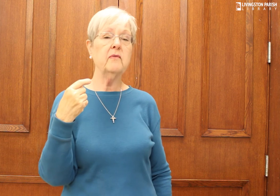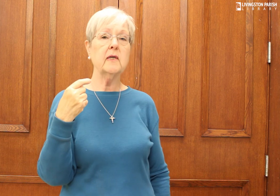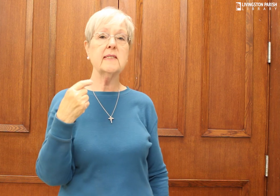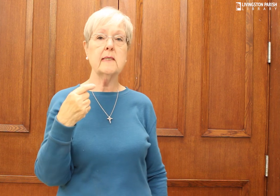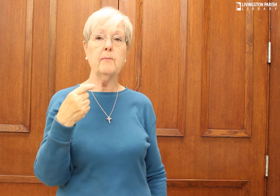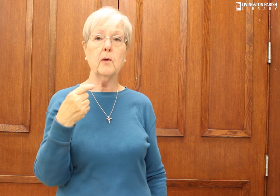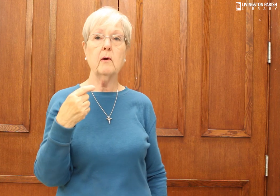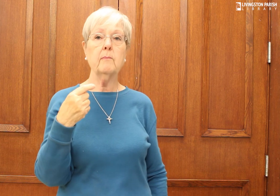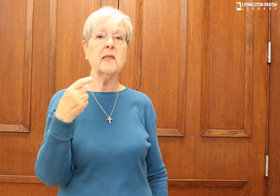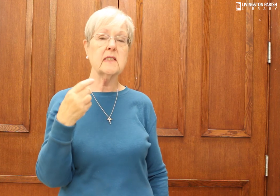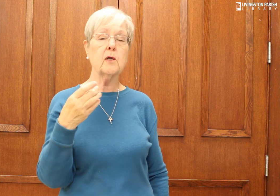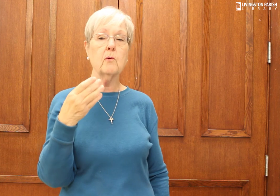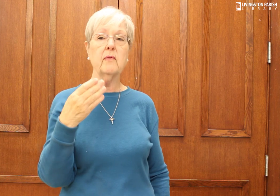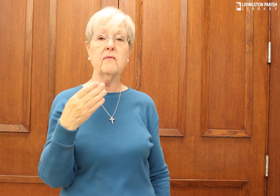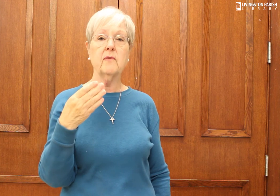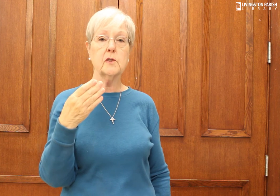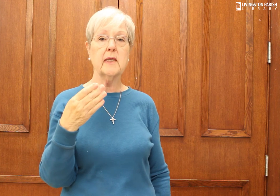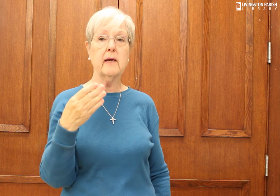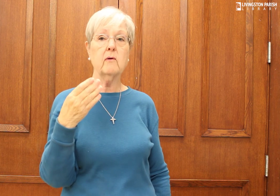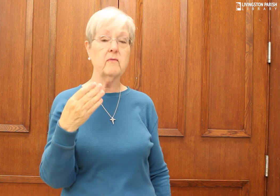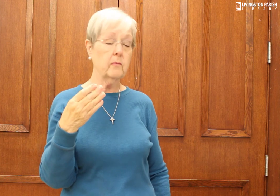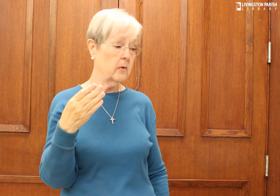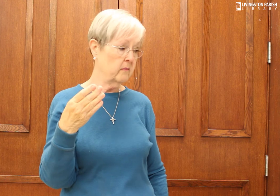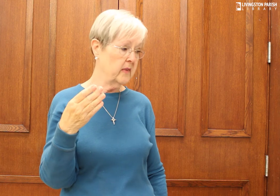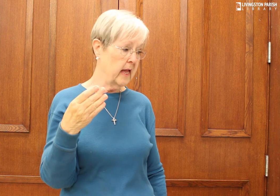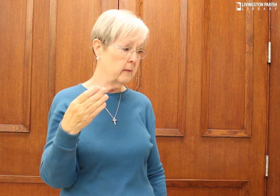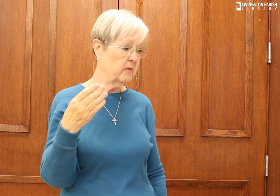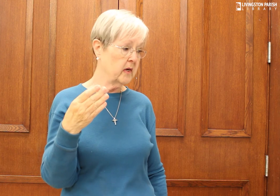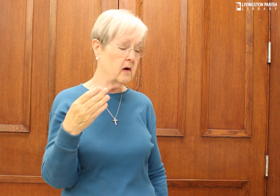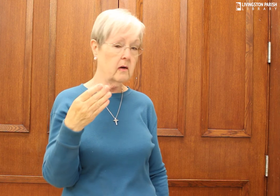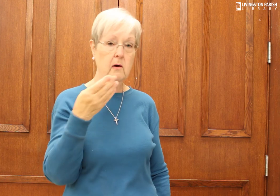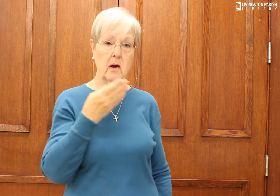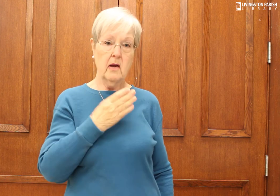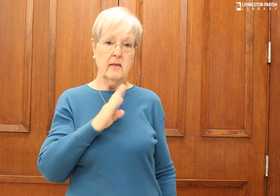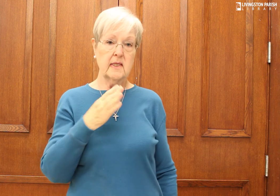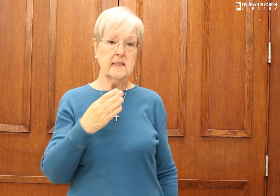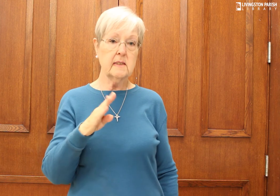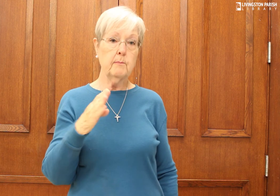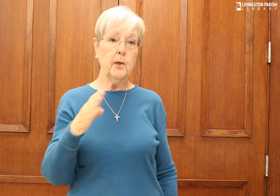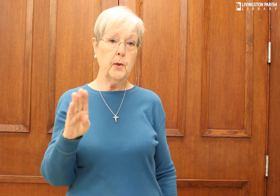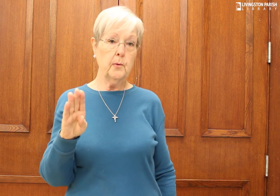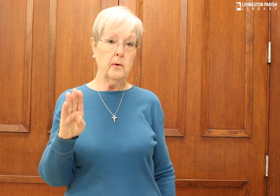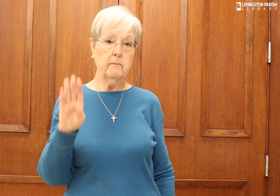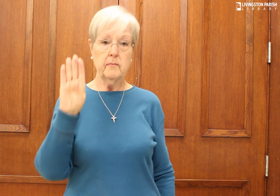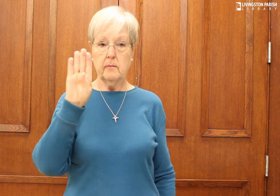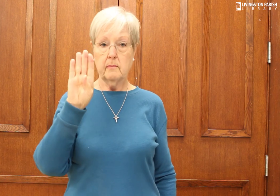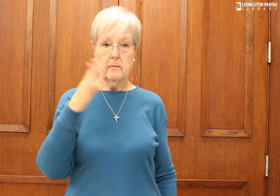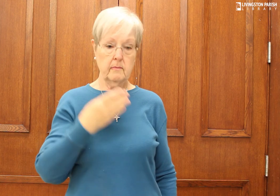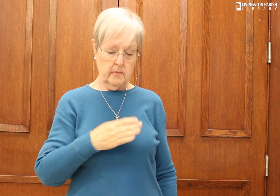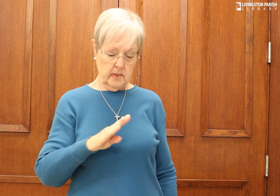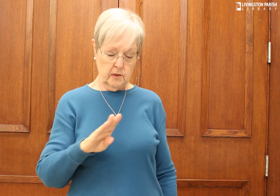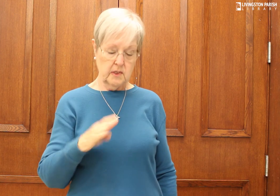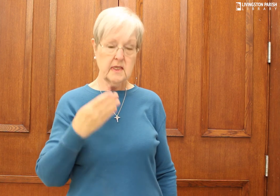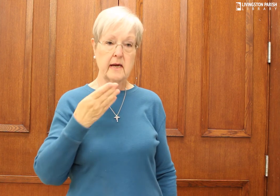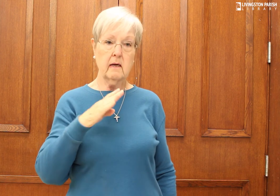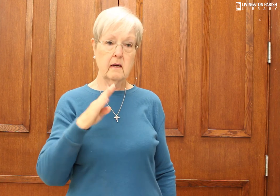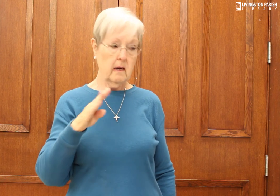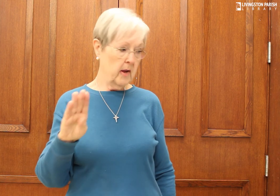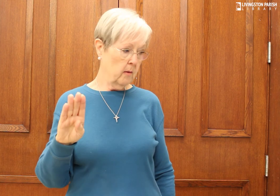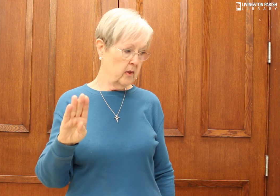very similar, but they start with the first letter of the name of the color. This is blue. And you just kind of come out with